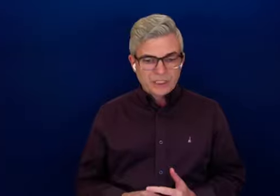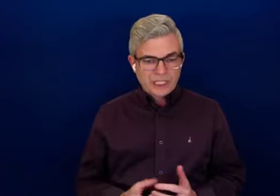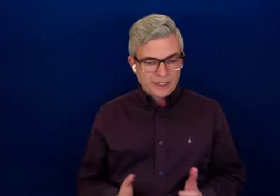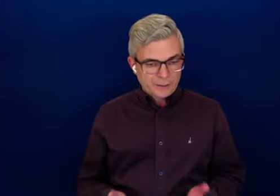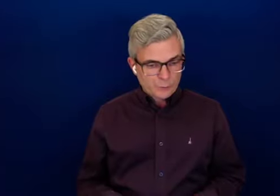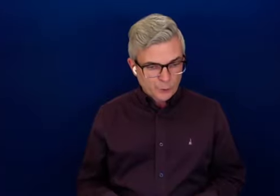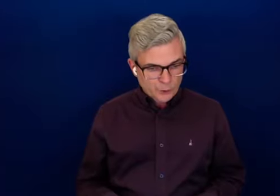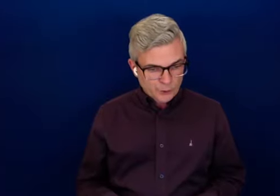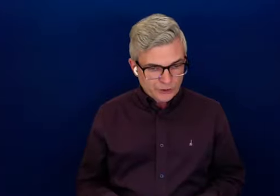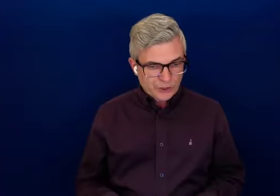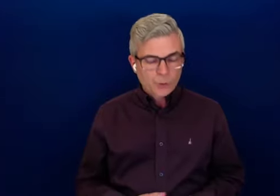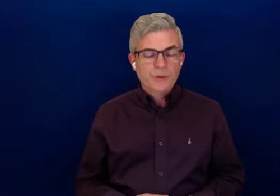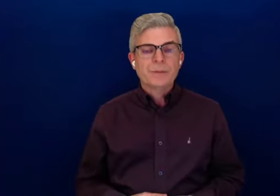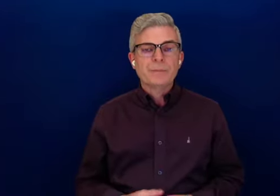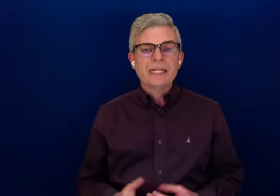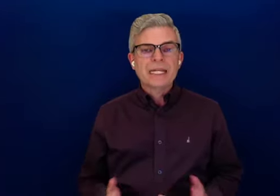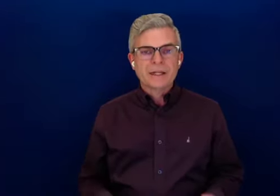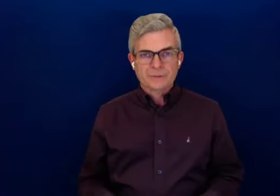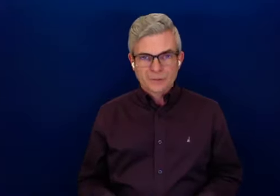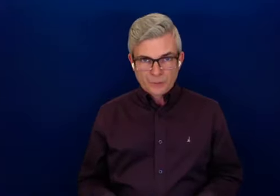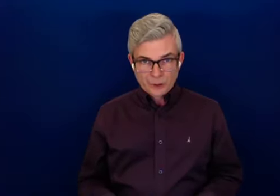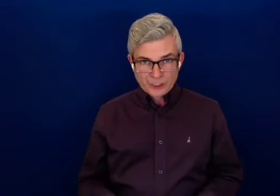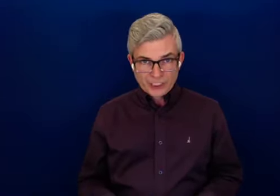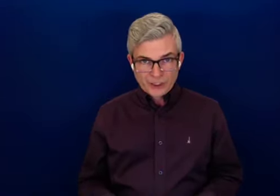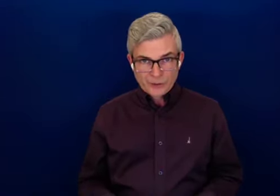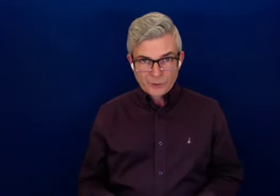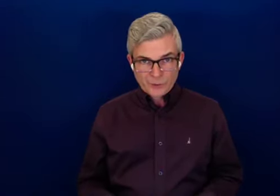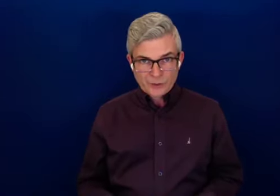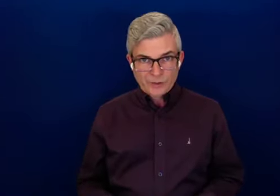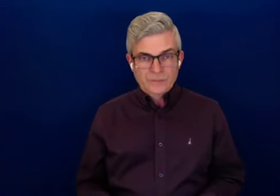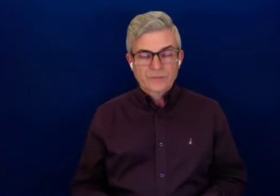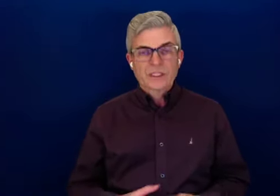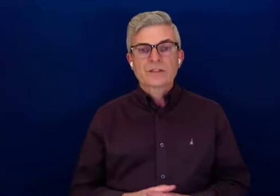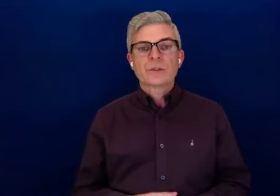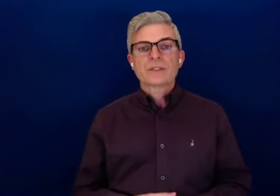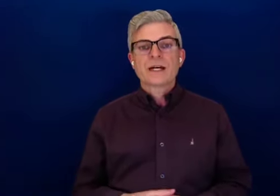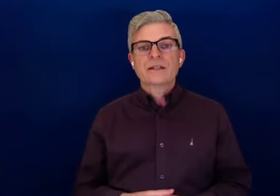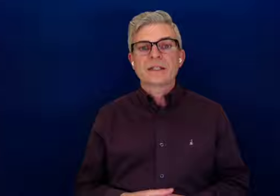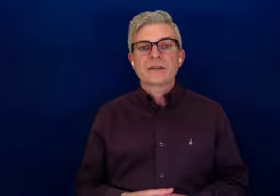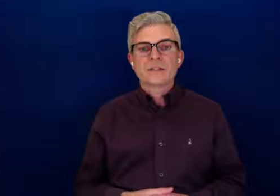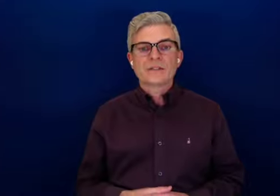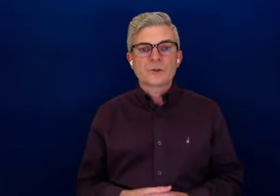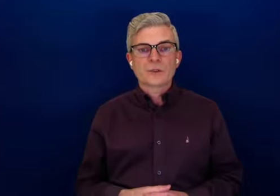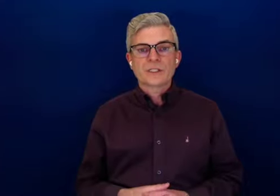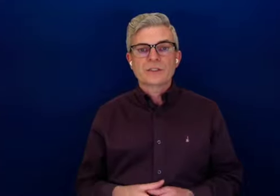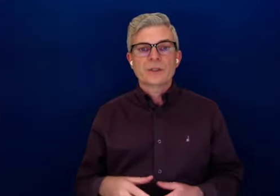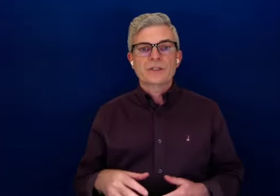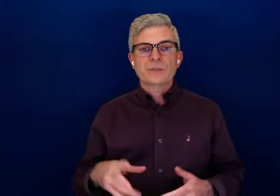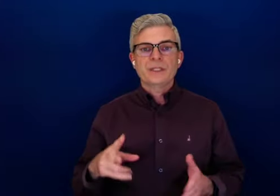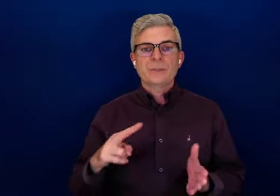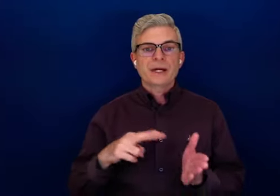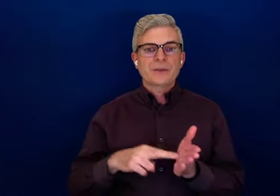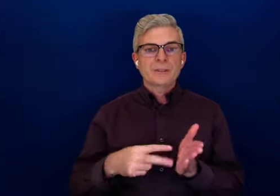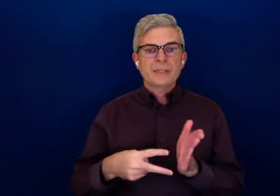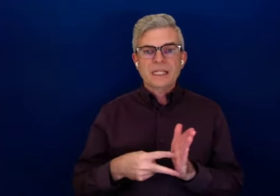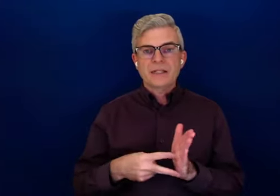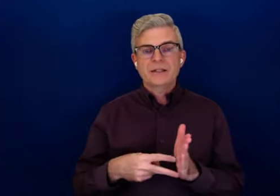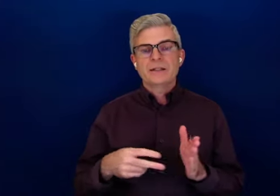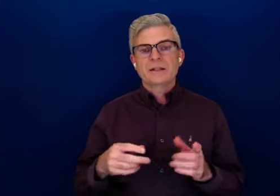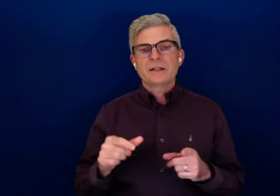play on words, or the meaning of a particular word. So it's not like this story is going to be about the meaning